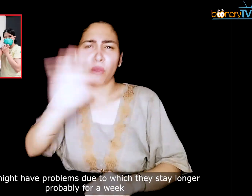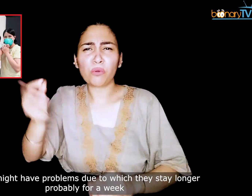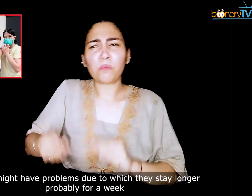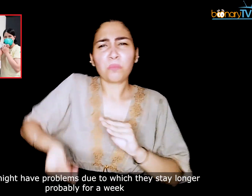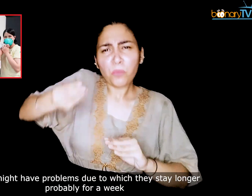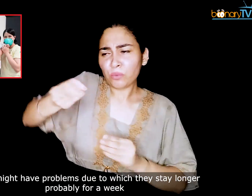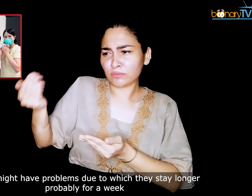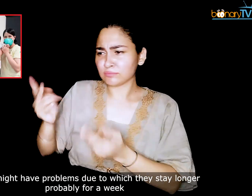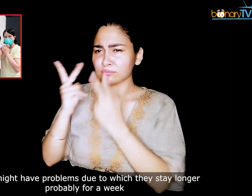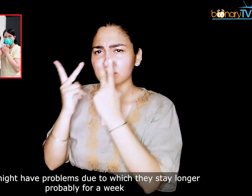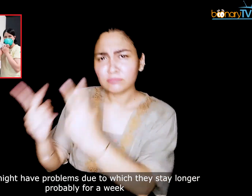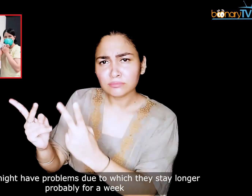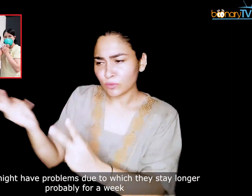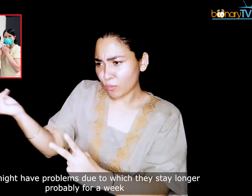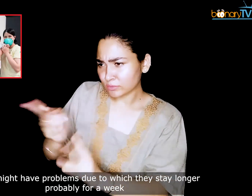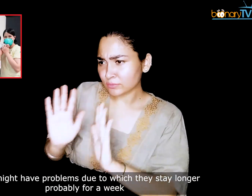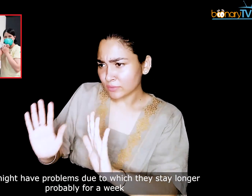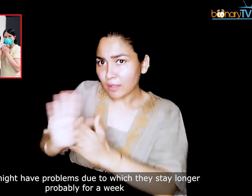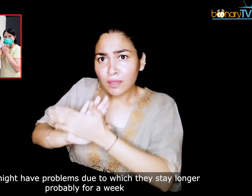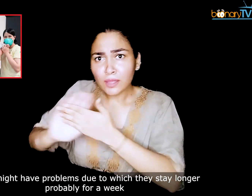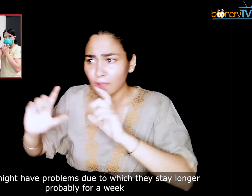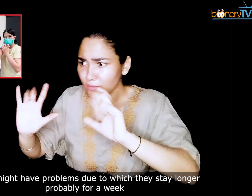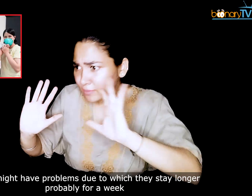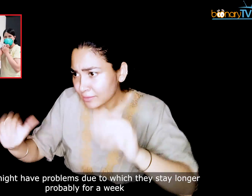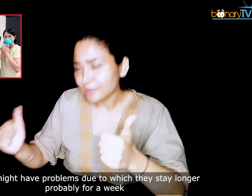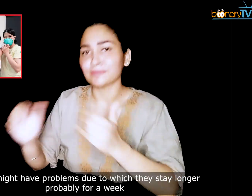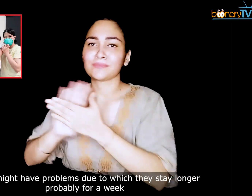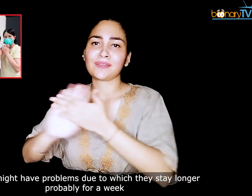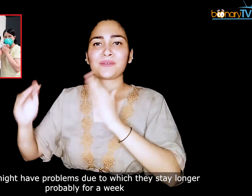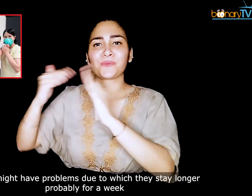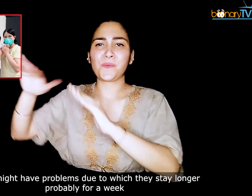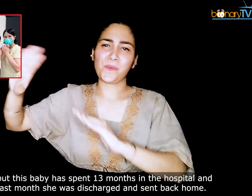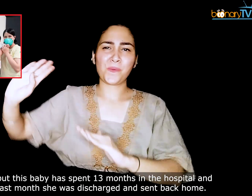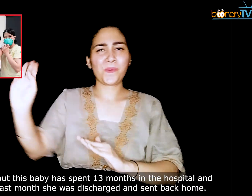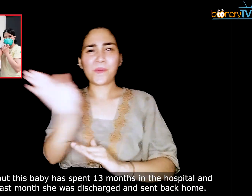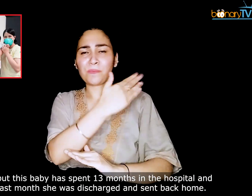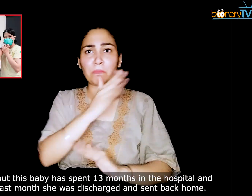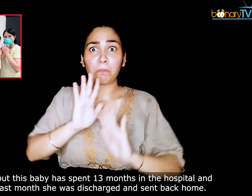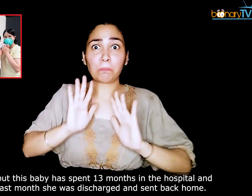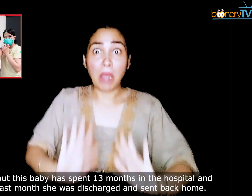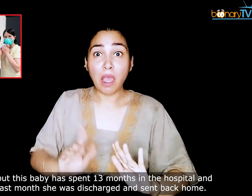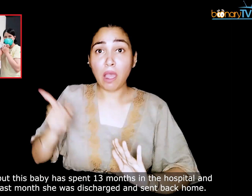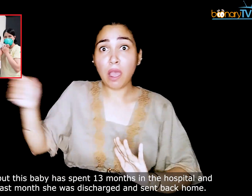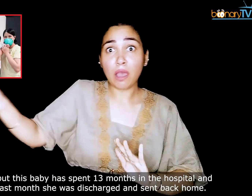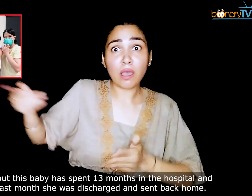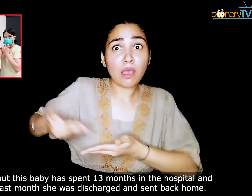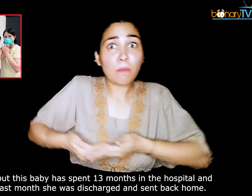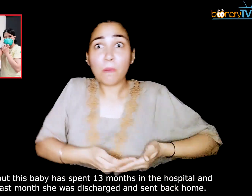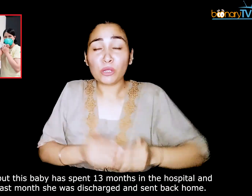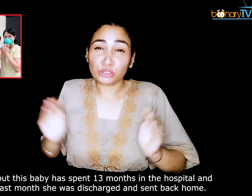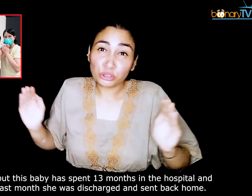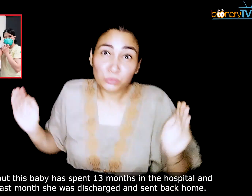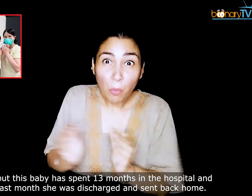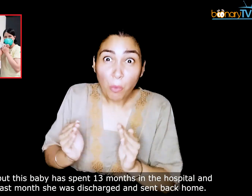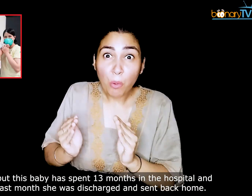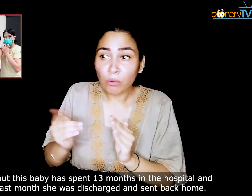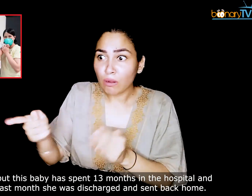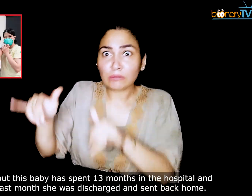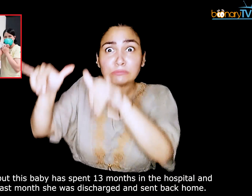have problems due to which they stay longer, probably for a week or more. But this baby has